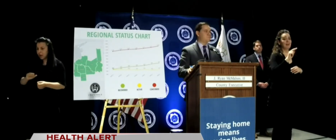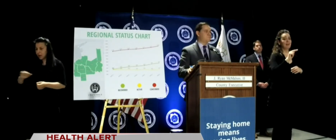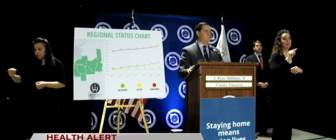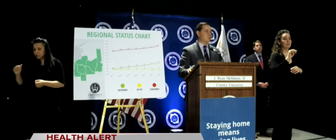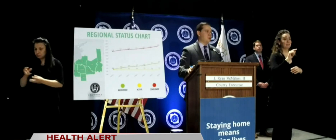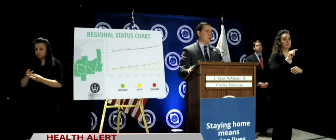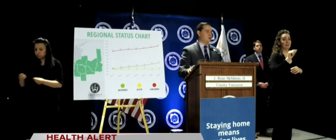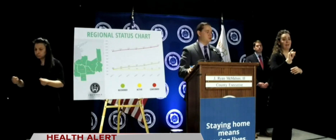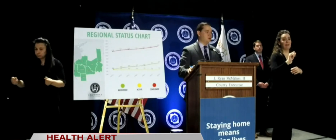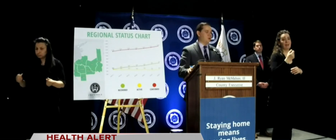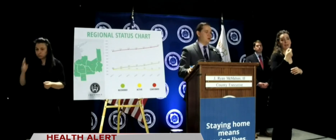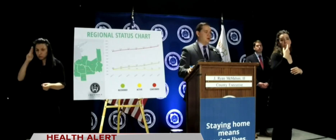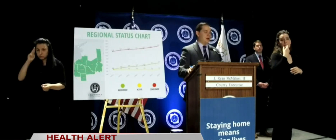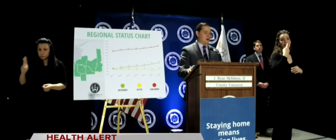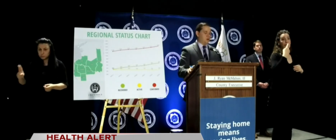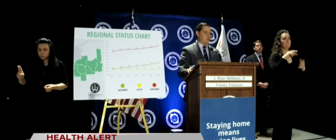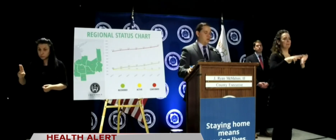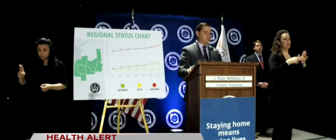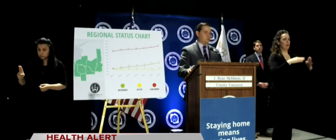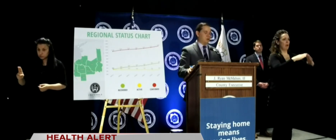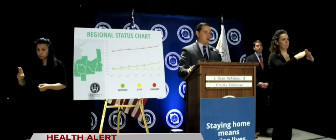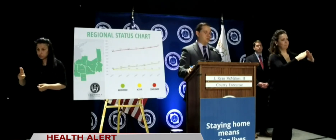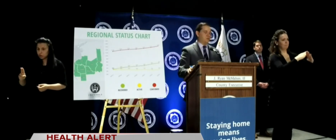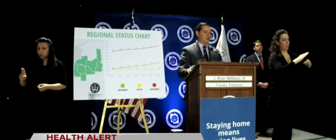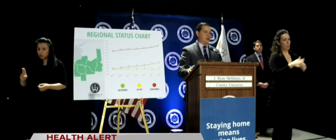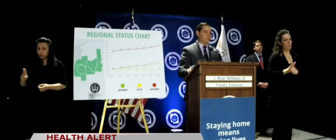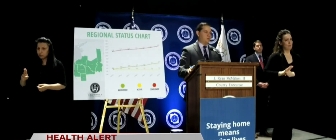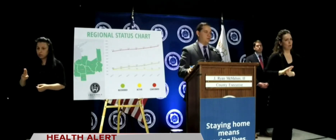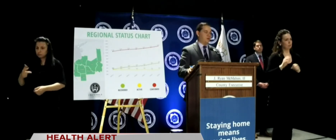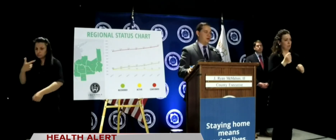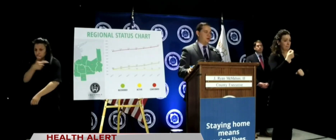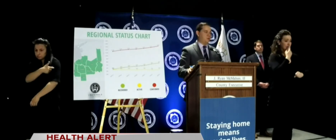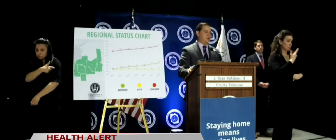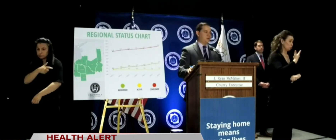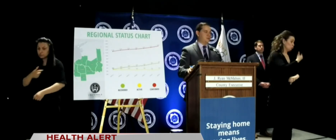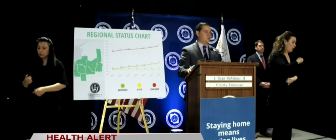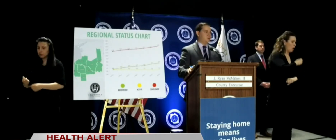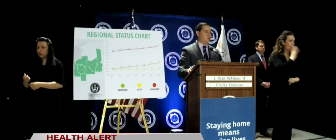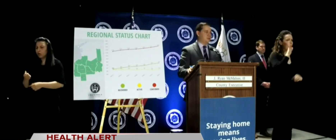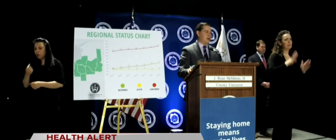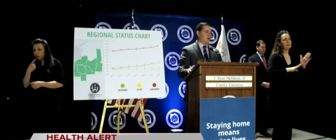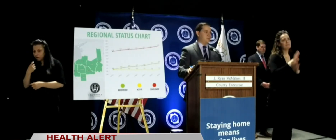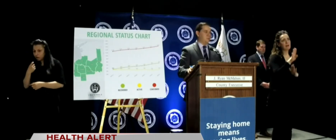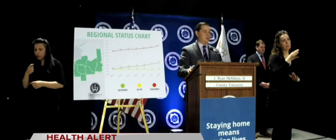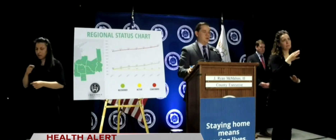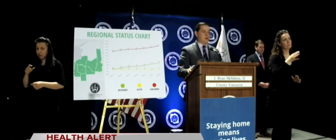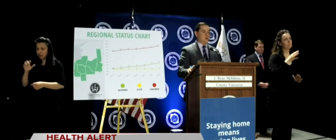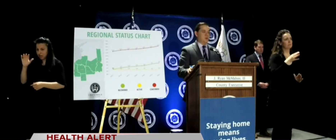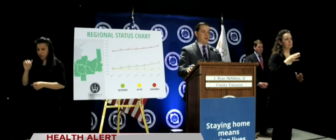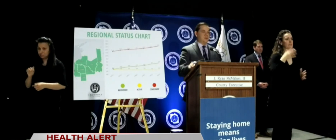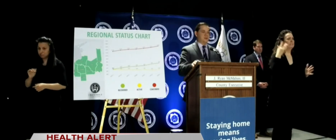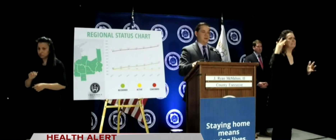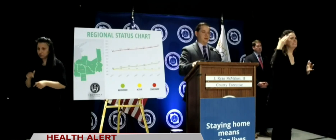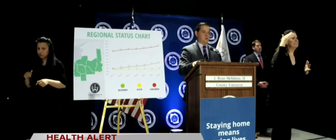here. So how do we fight it? We fight it with our team in real time,